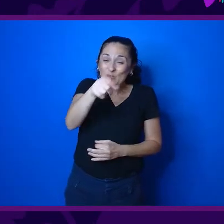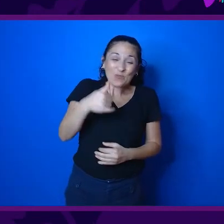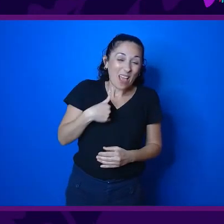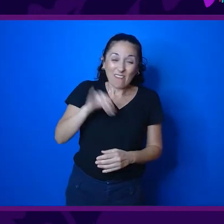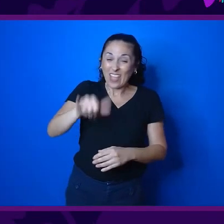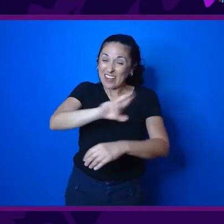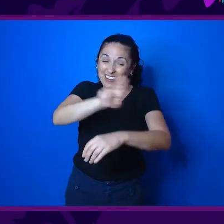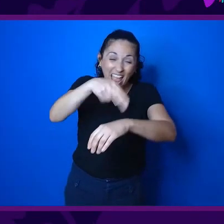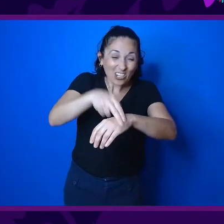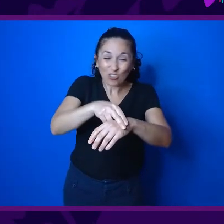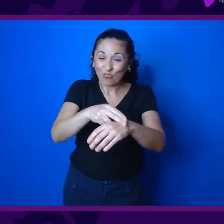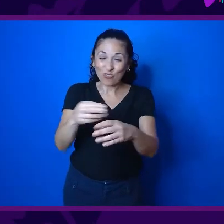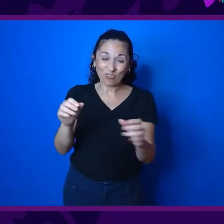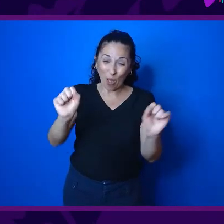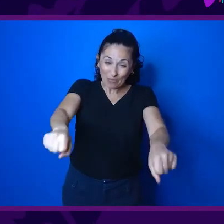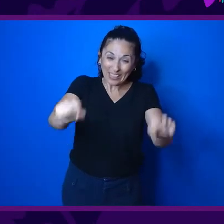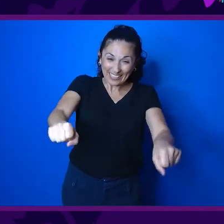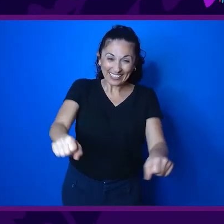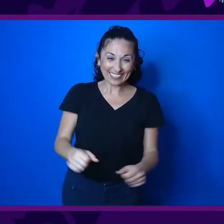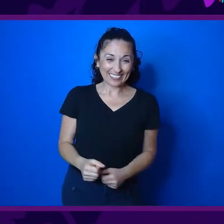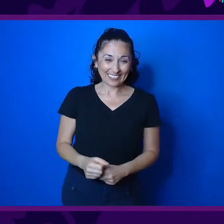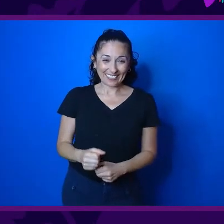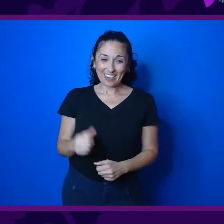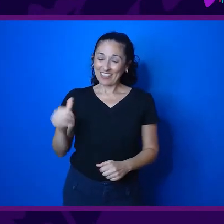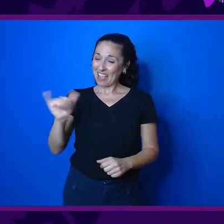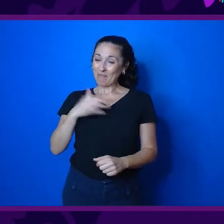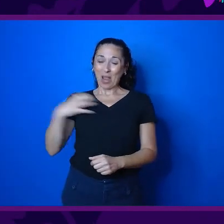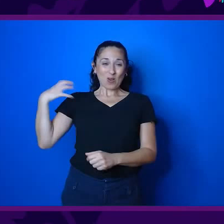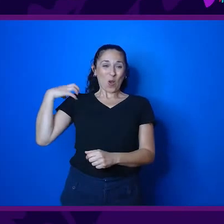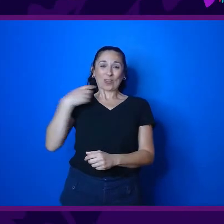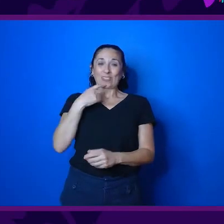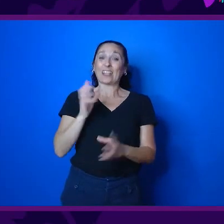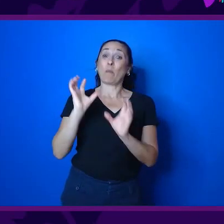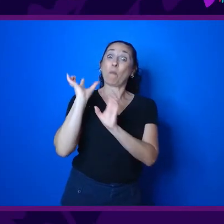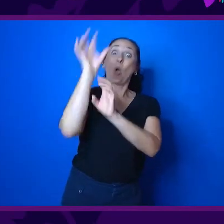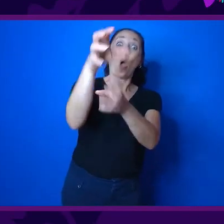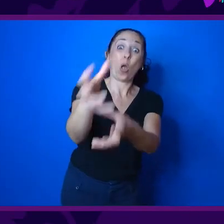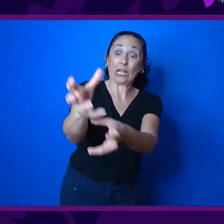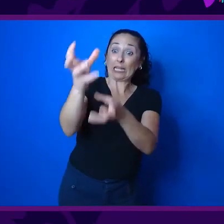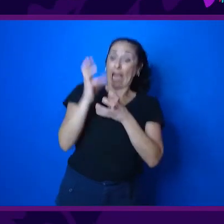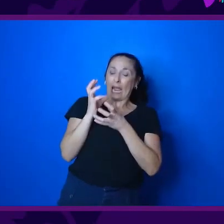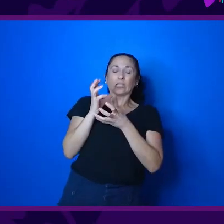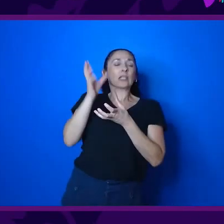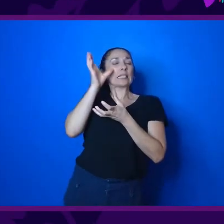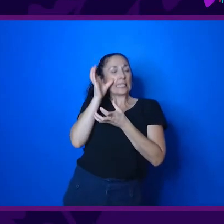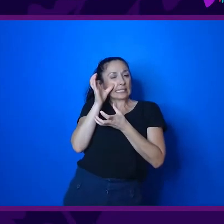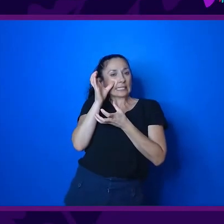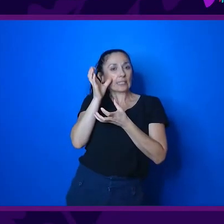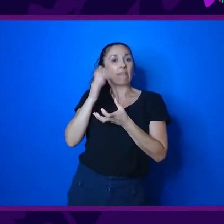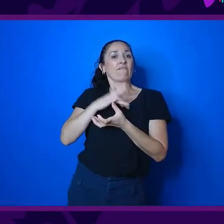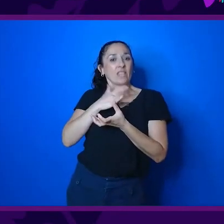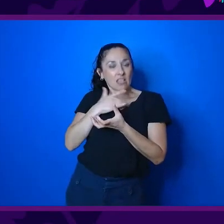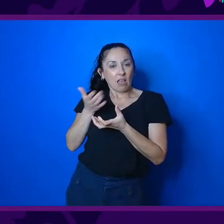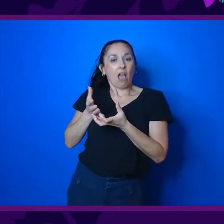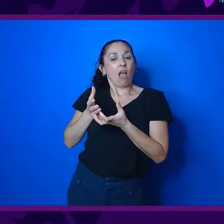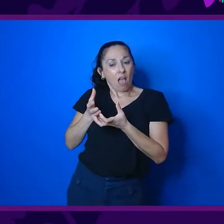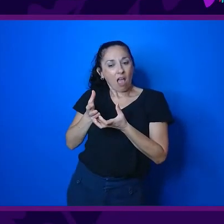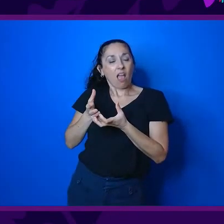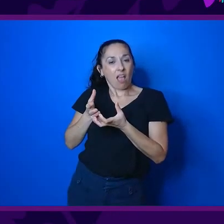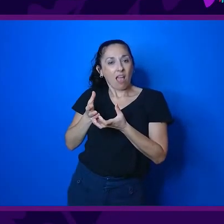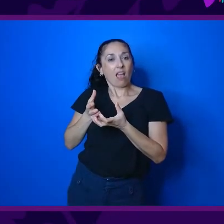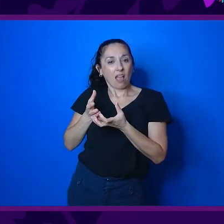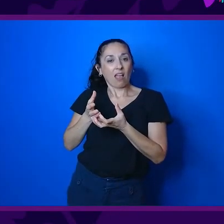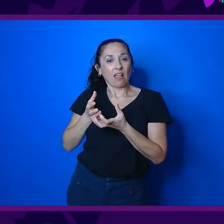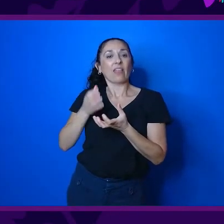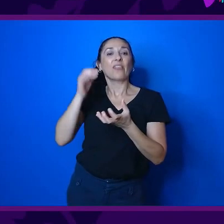my acting coach says, it's like you catching a ball, you catch it and you toss it. So you got to listen. I hear what you have to say to me, but this is what I need you to